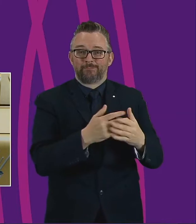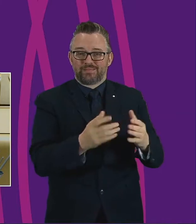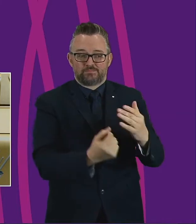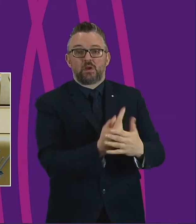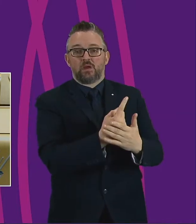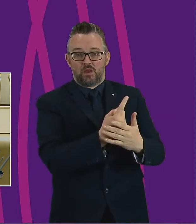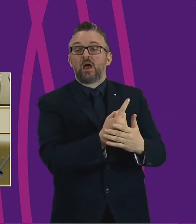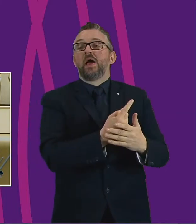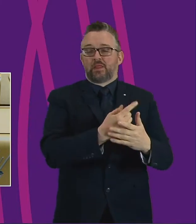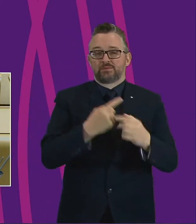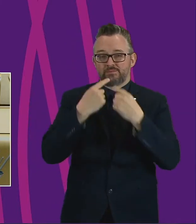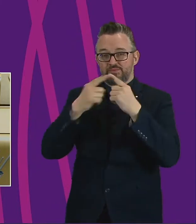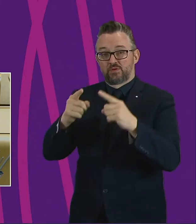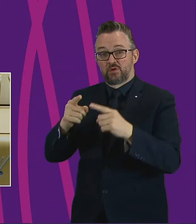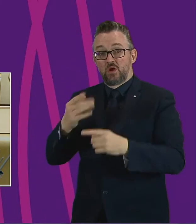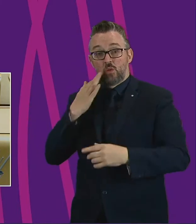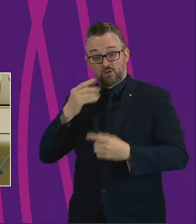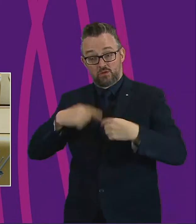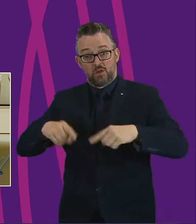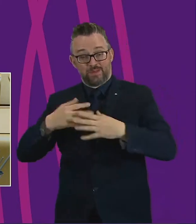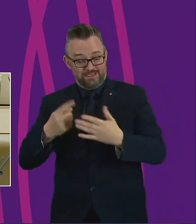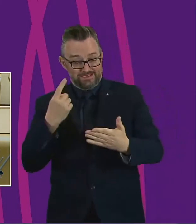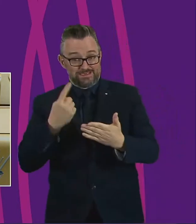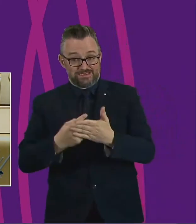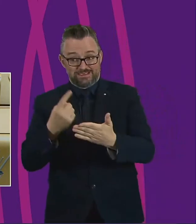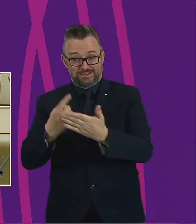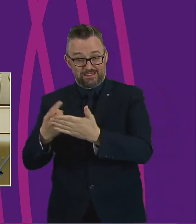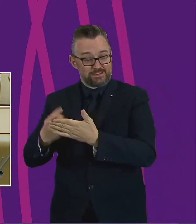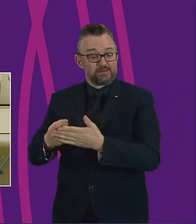those two decisions have been made by those